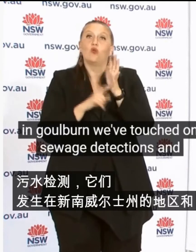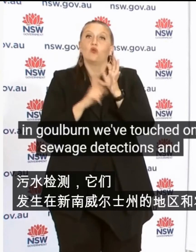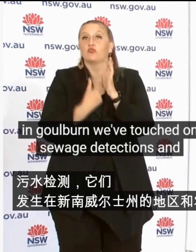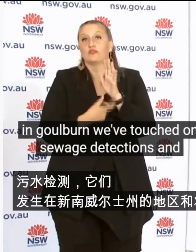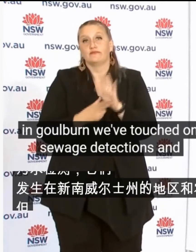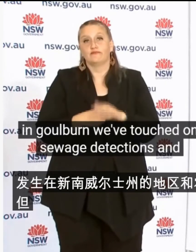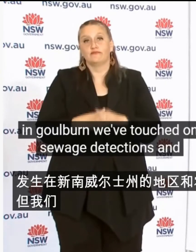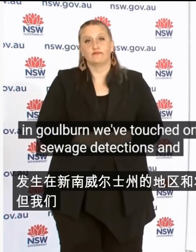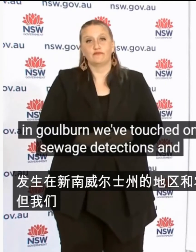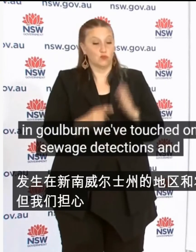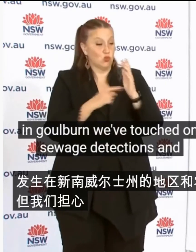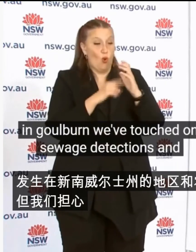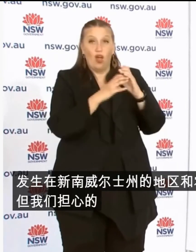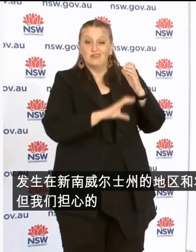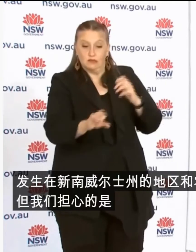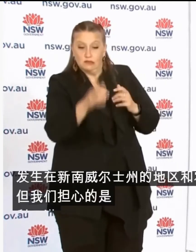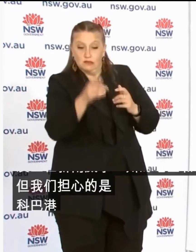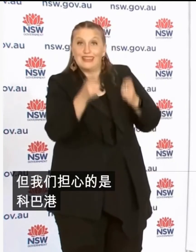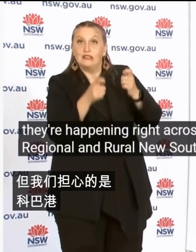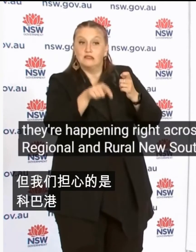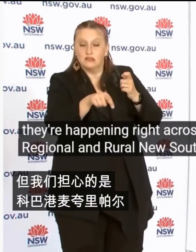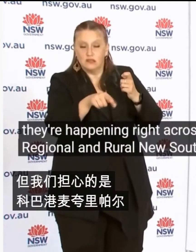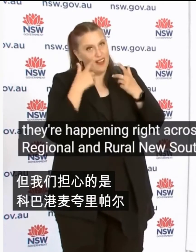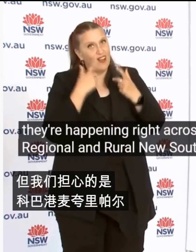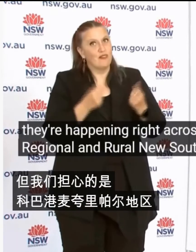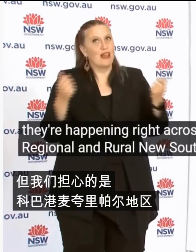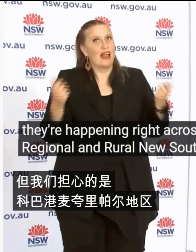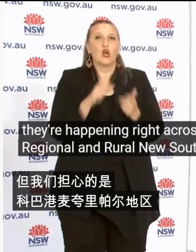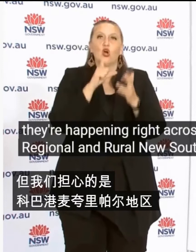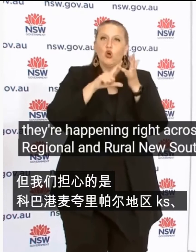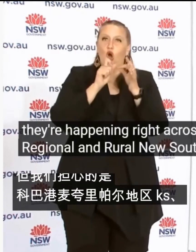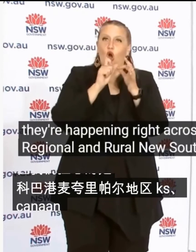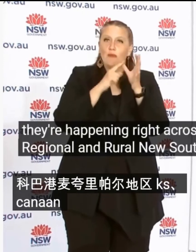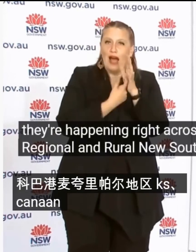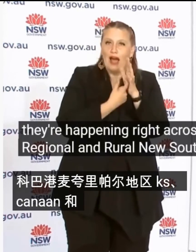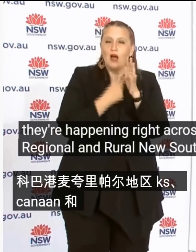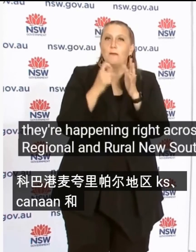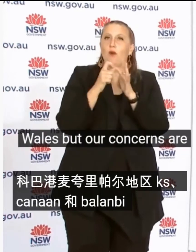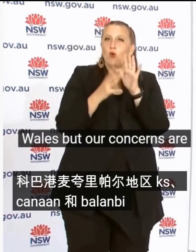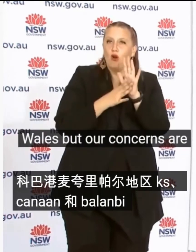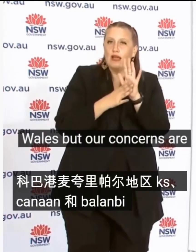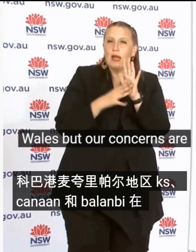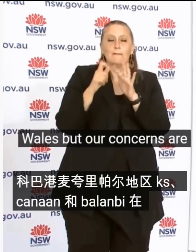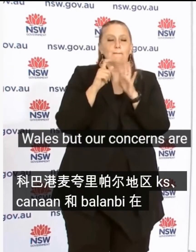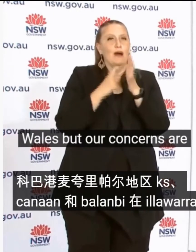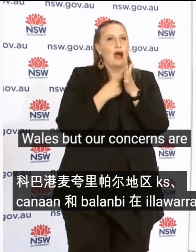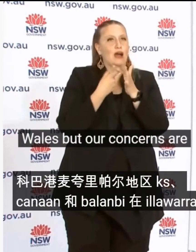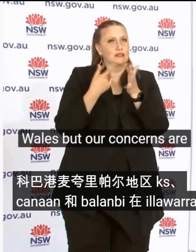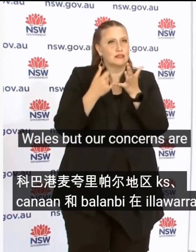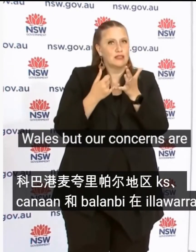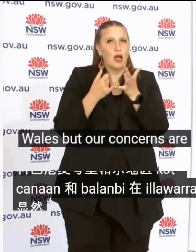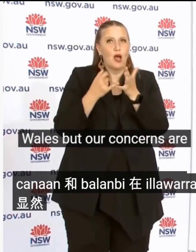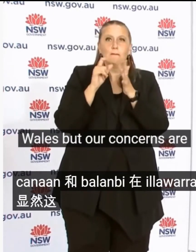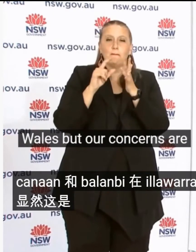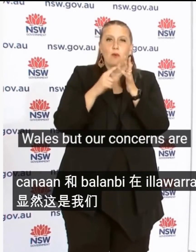across regional and rural New South Wales, but our concerns are in areas of Cobar, Port Macquarie, Parkes and Canamble and Bellambi down in the